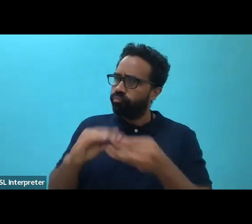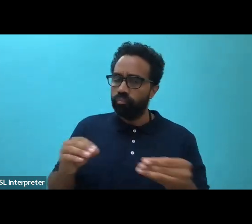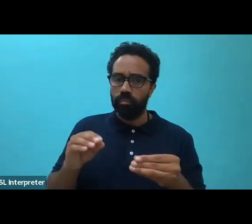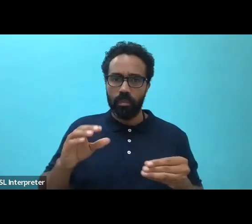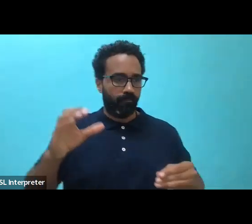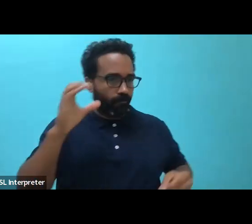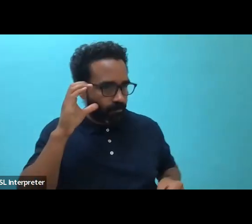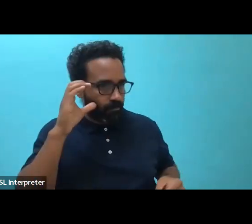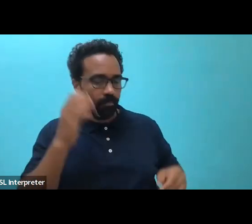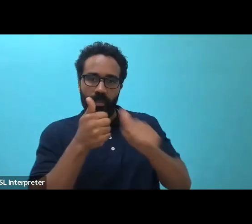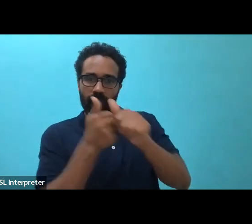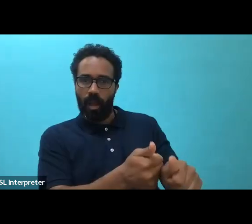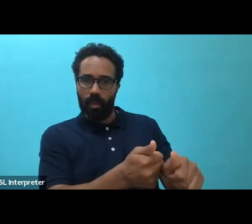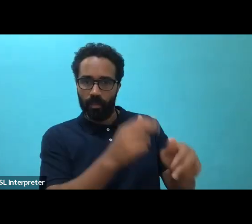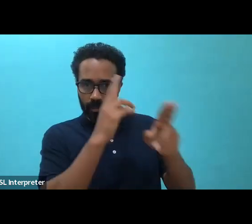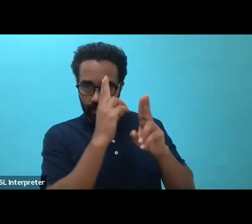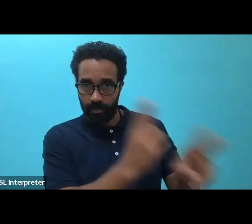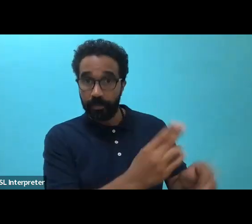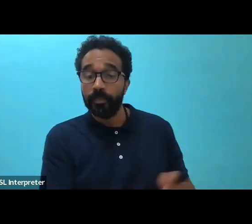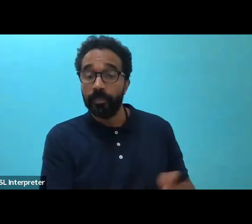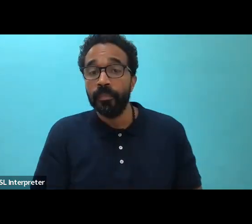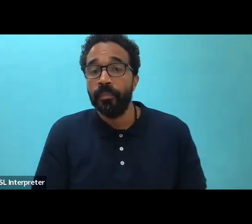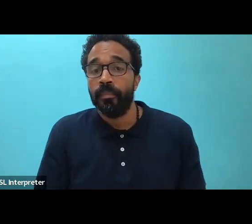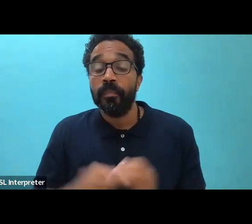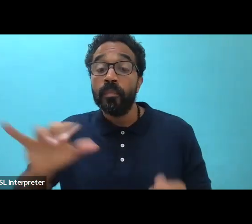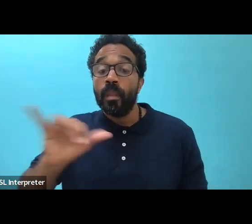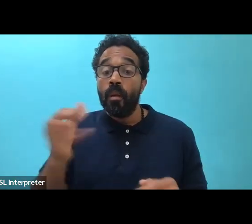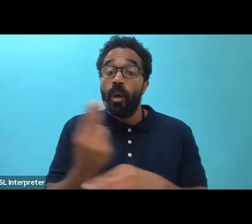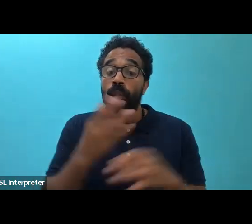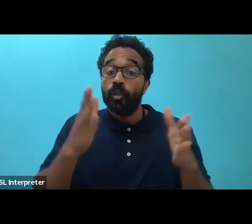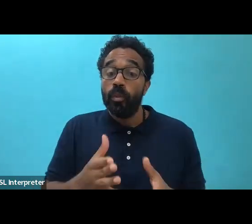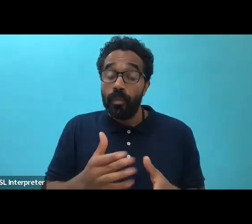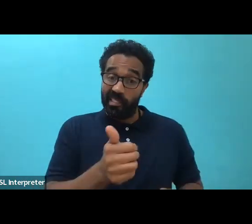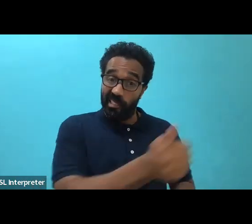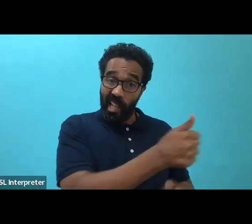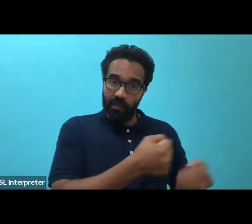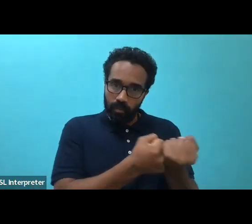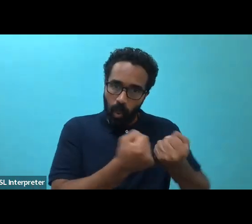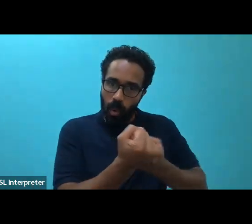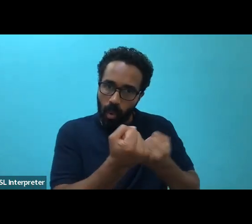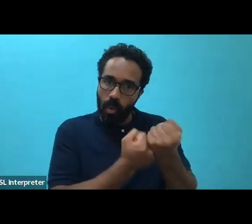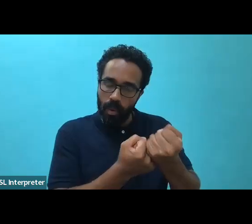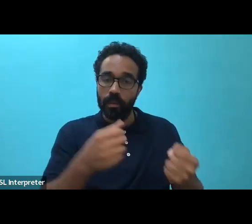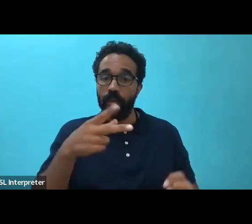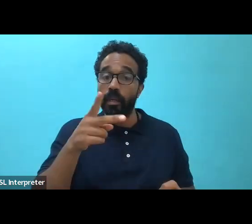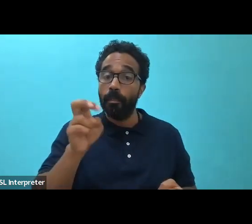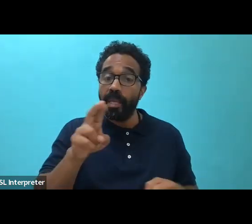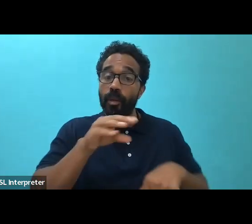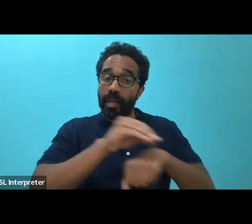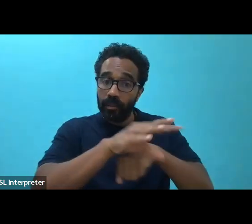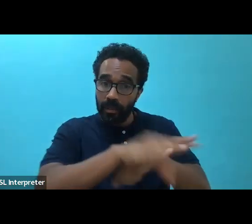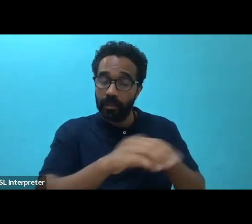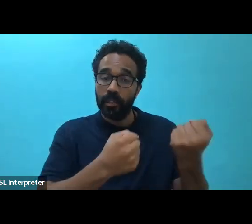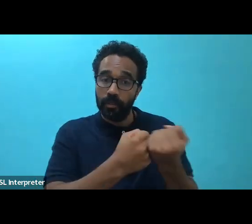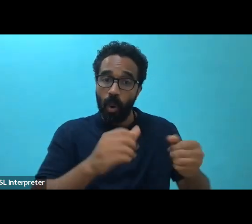centers will do. Also, consumers support each other through peer counseling and support groups and